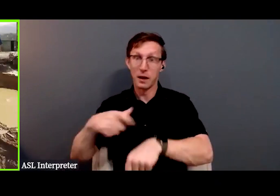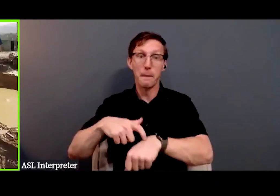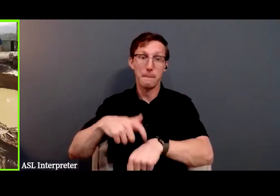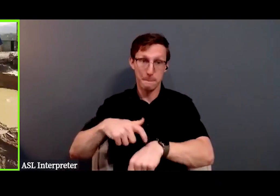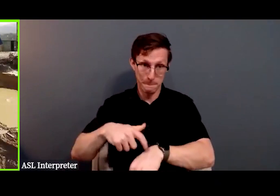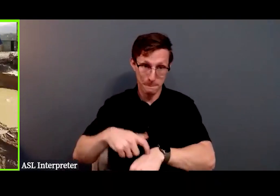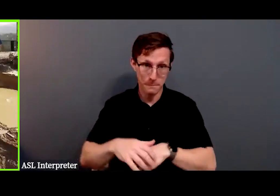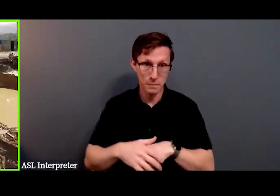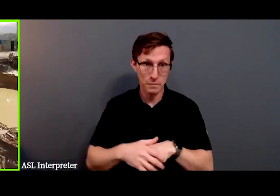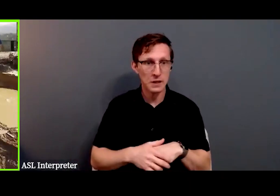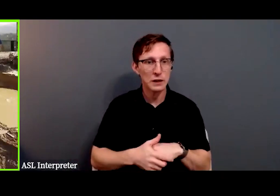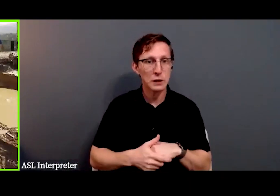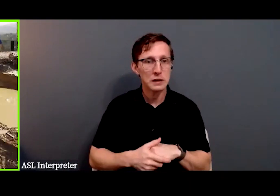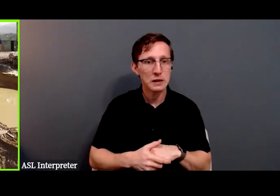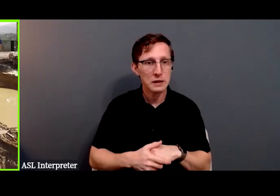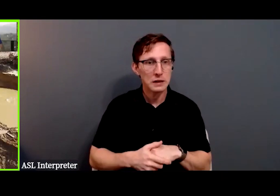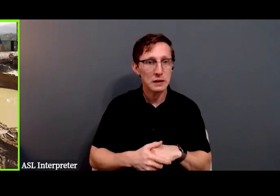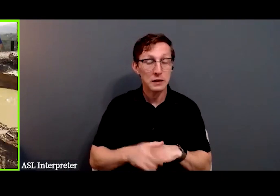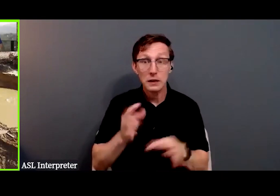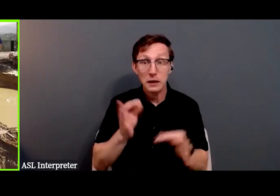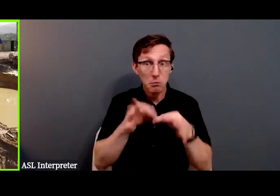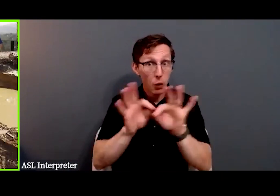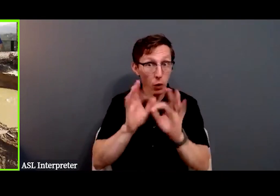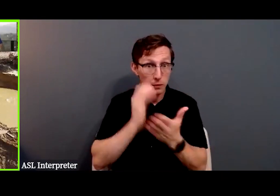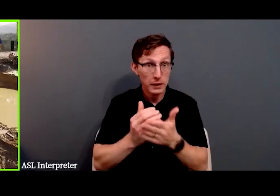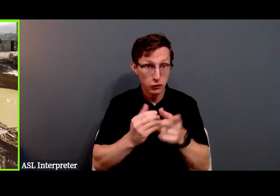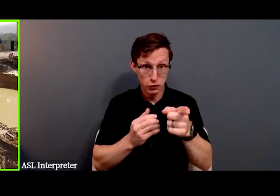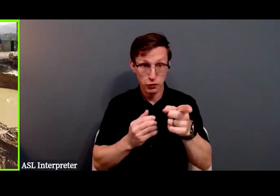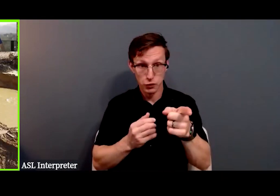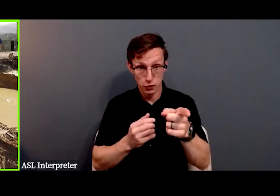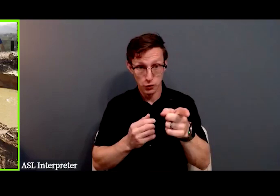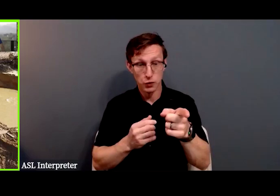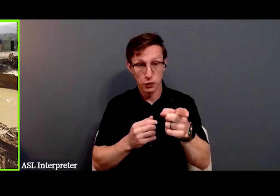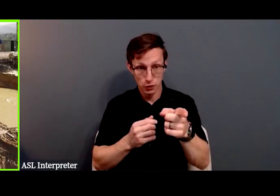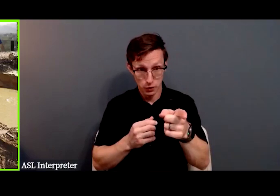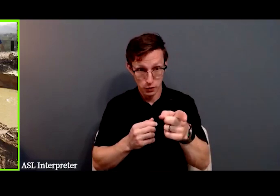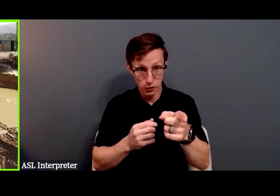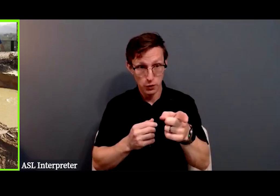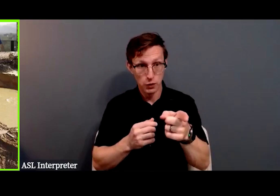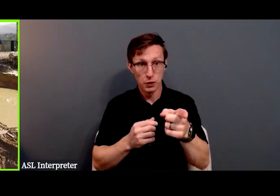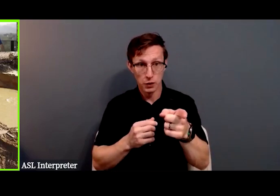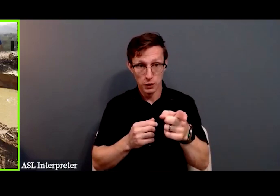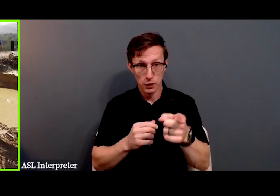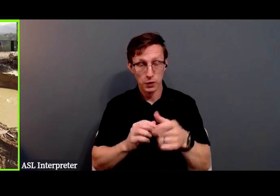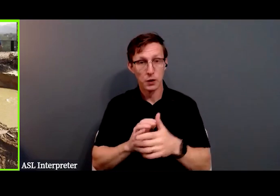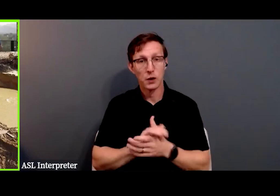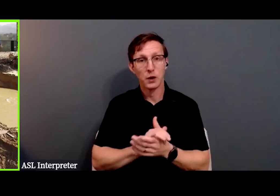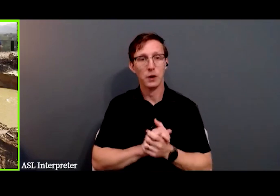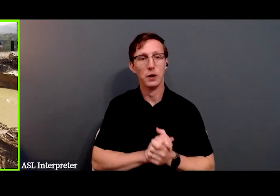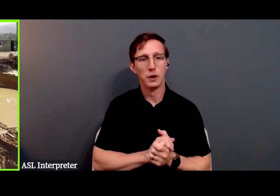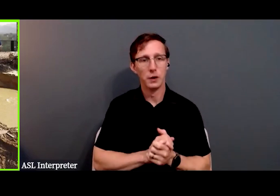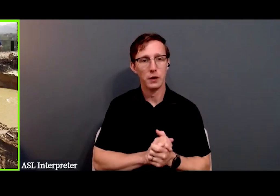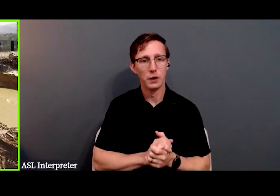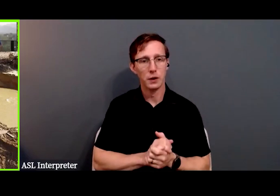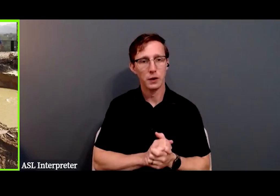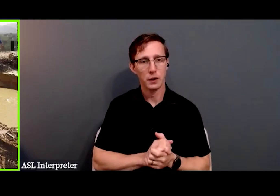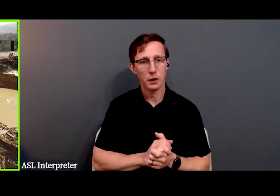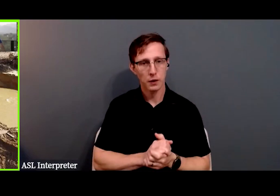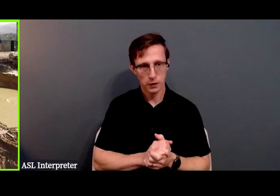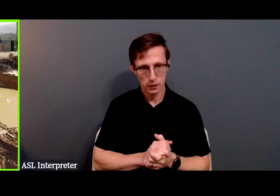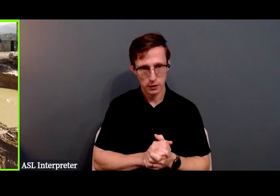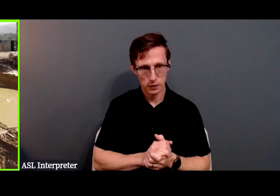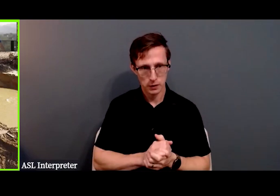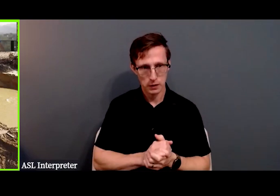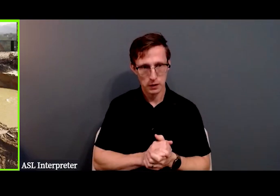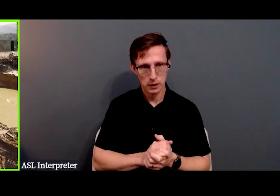And this is a really important photograph that I want to share. And I'm going to talk about this for a minute. So what you see, again, to orient yourself,